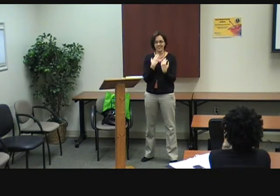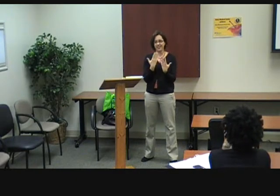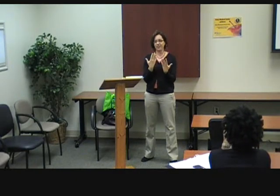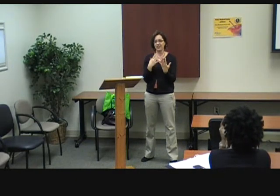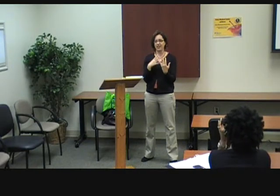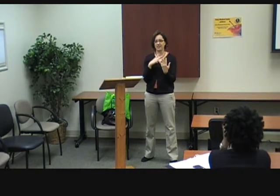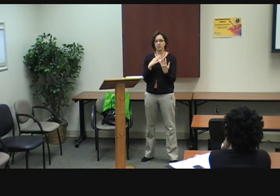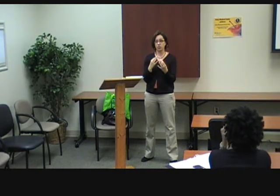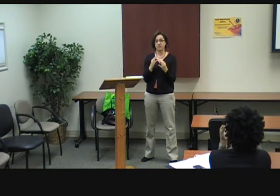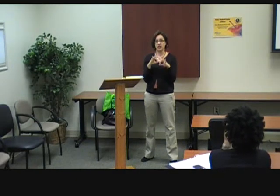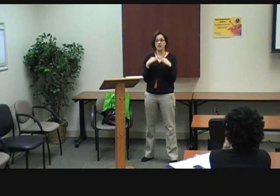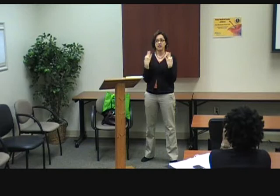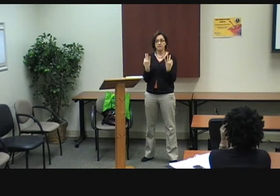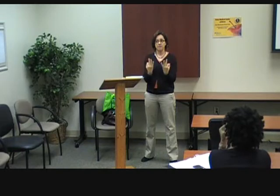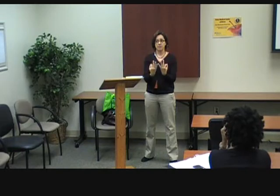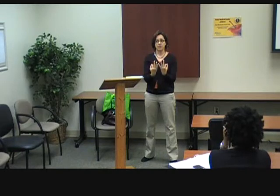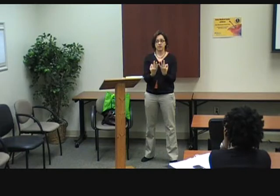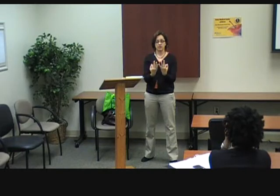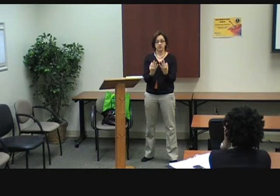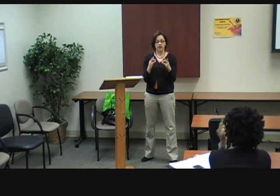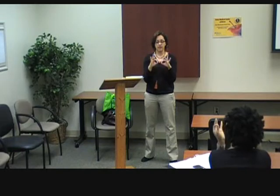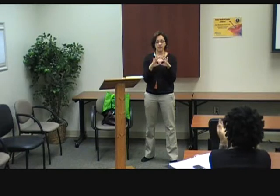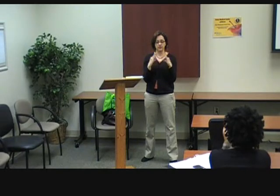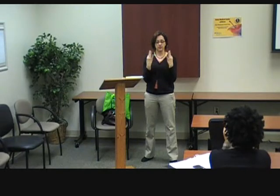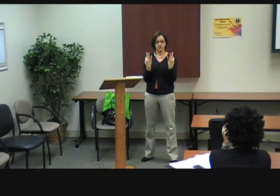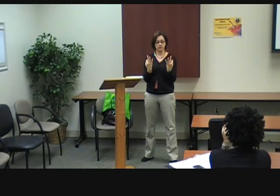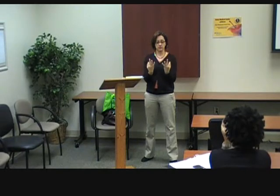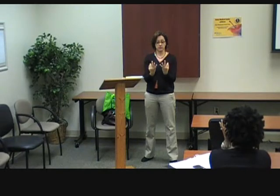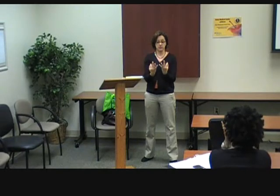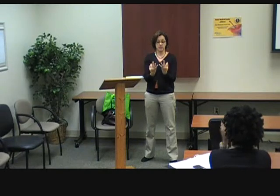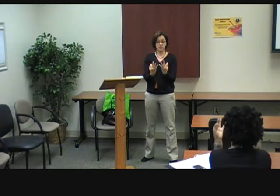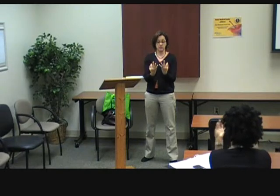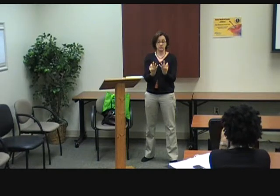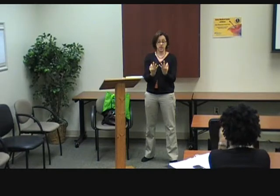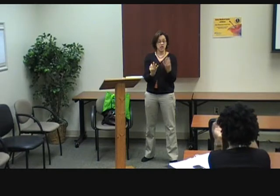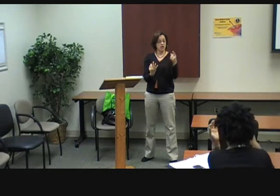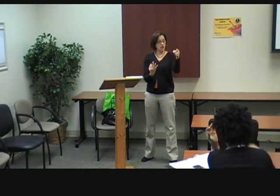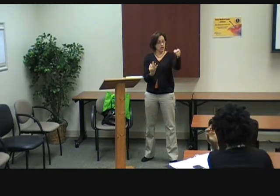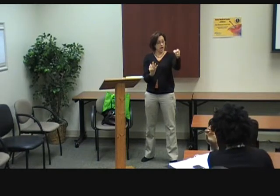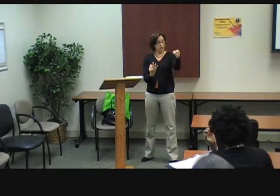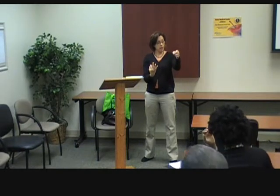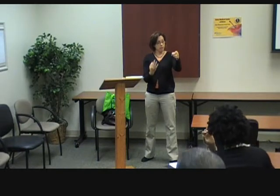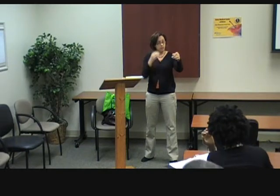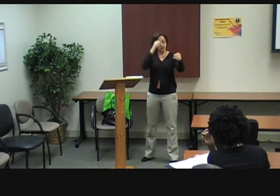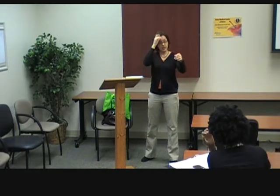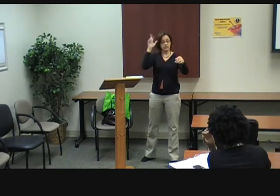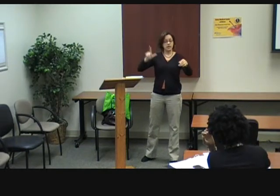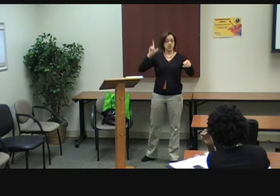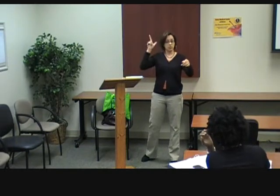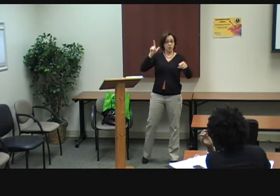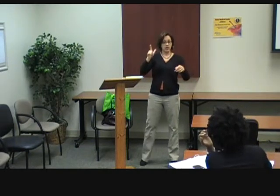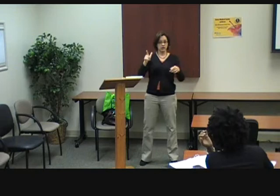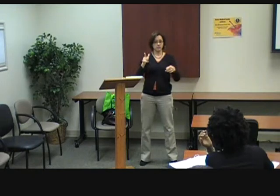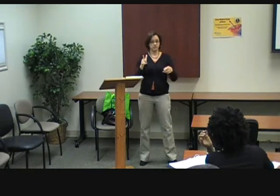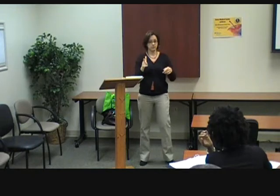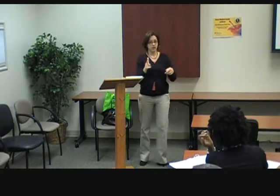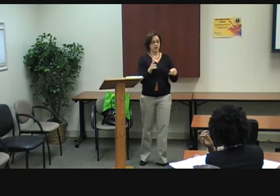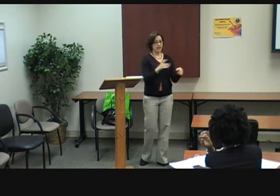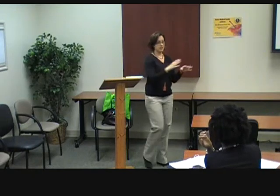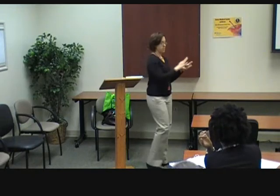Oh, yeah, that's an important sign. Family. Your F's for family. Lena made a good point. Yeah, is it better